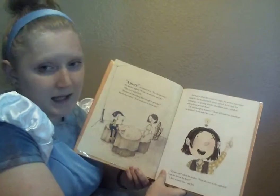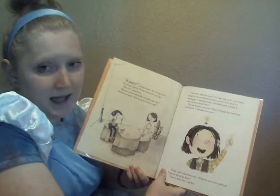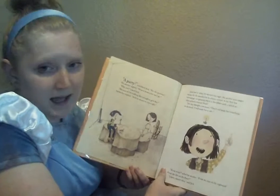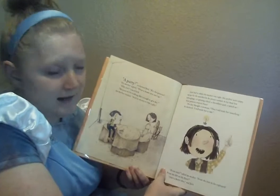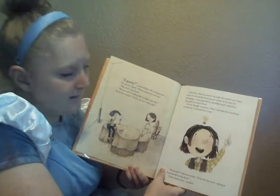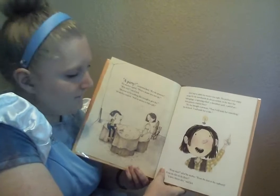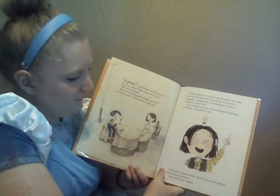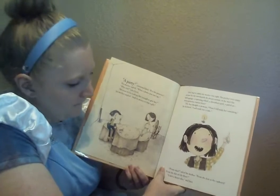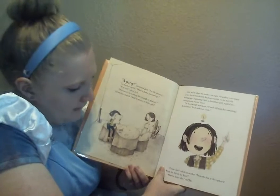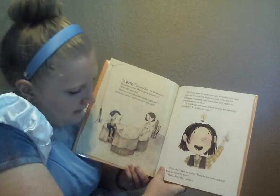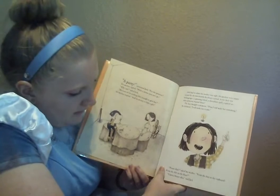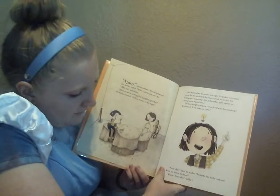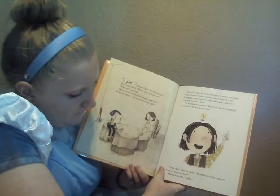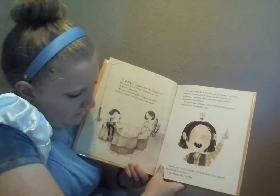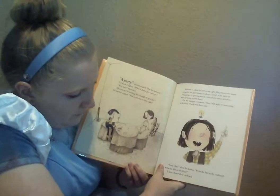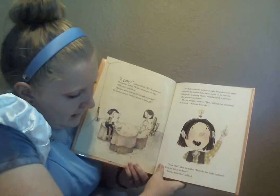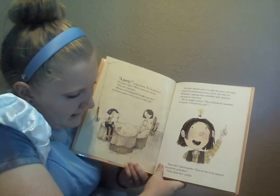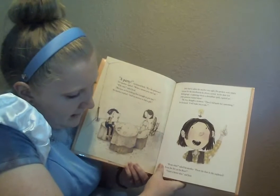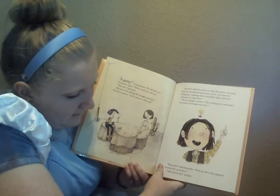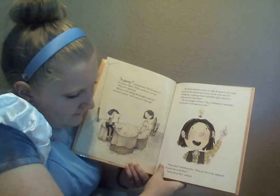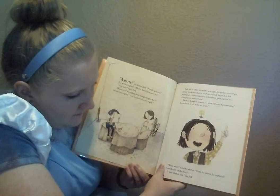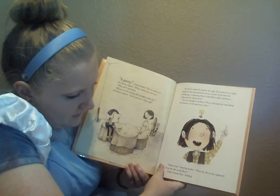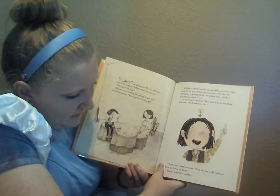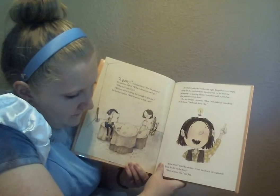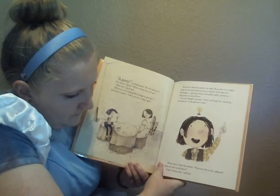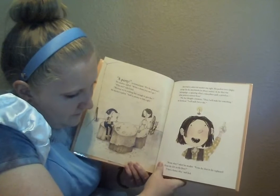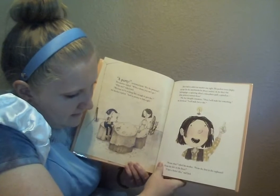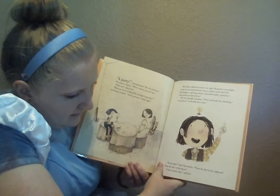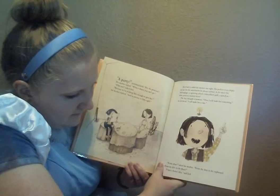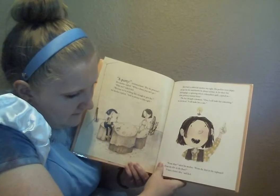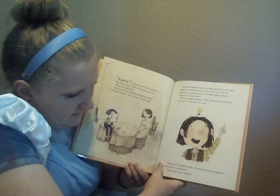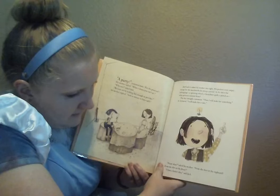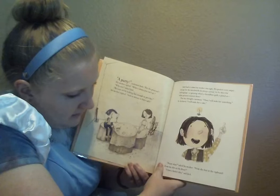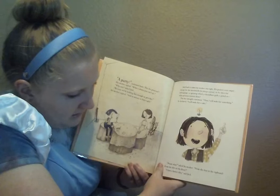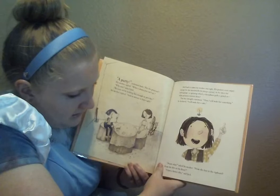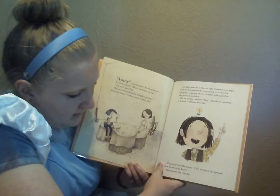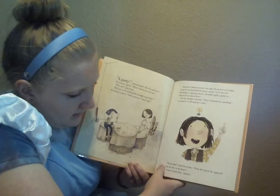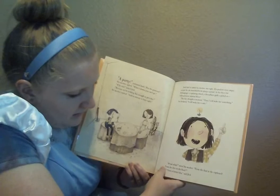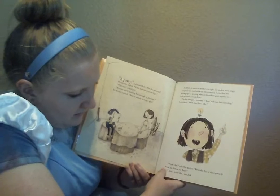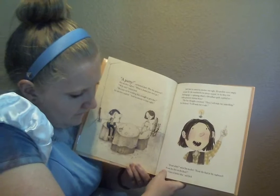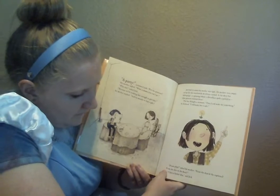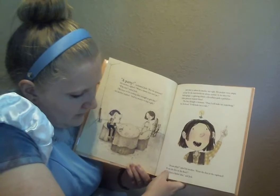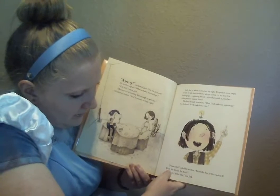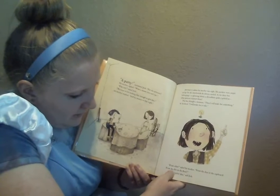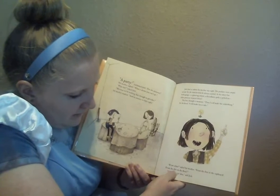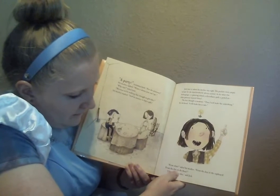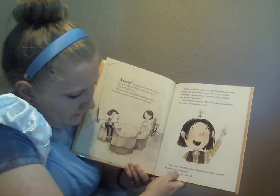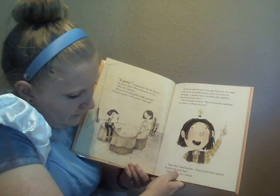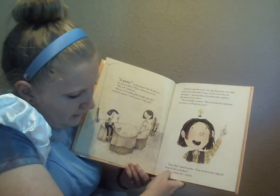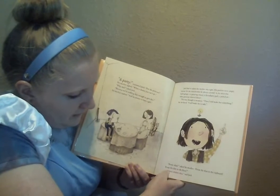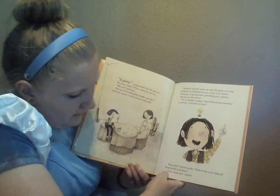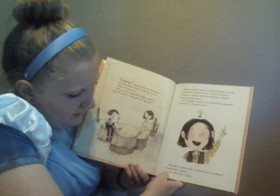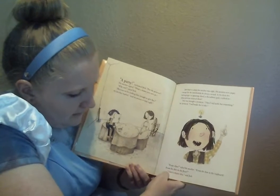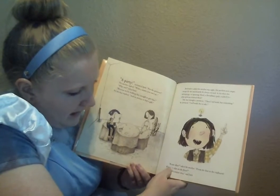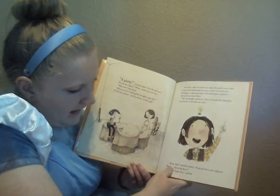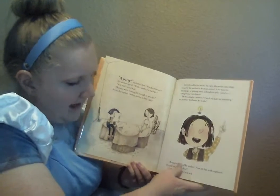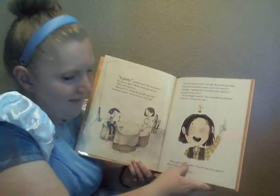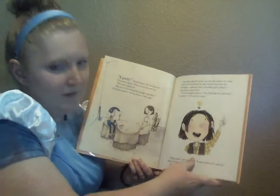cake. From what? Asked his mother. From the dust in the cupboard? From the dirt on the floor? I have a